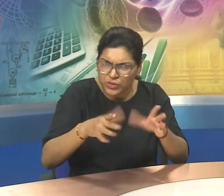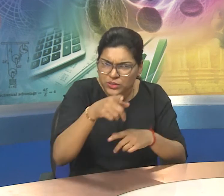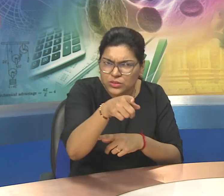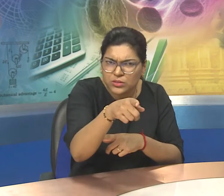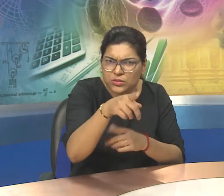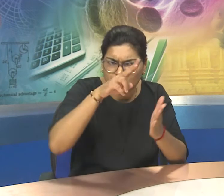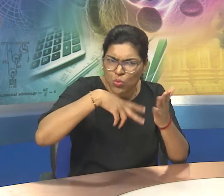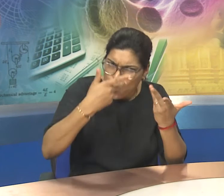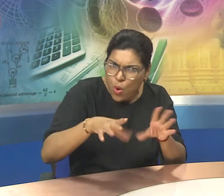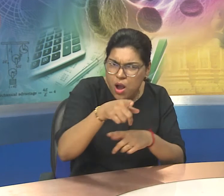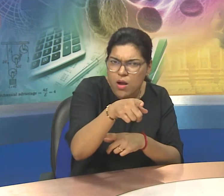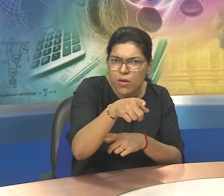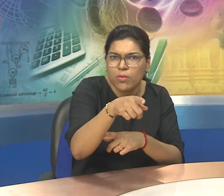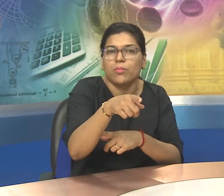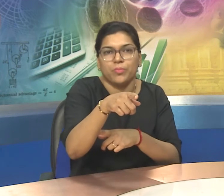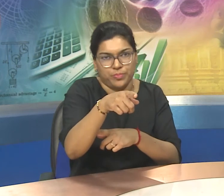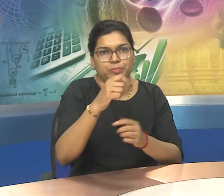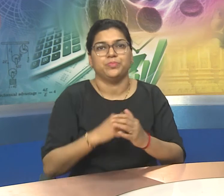First example is, have you read the book yet?